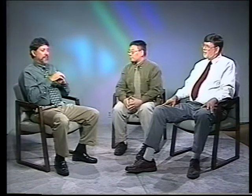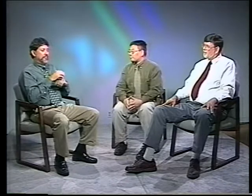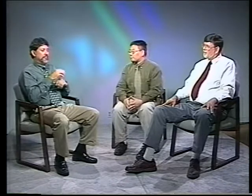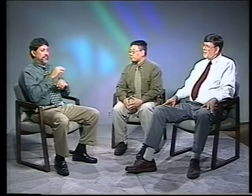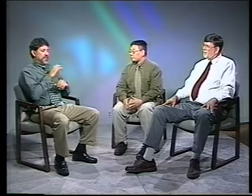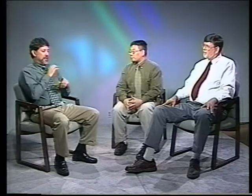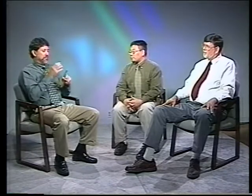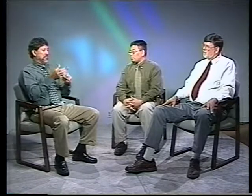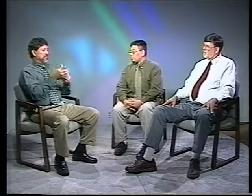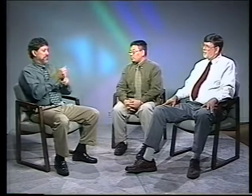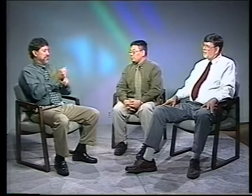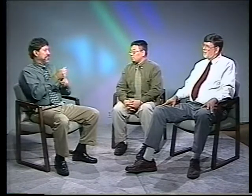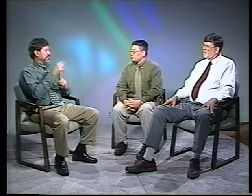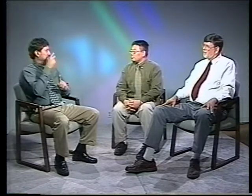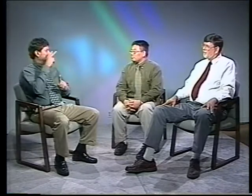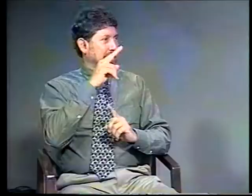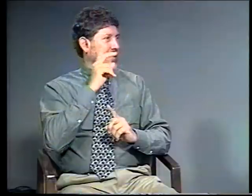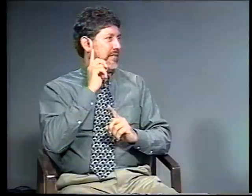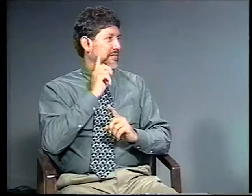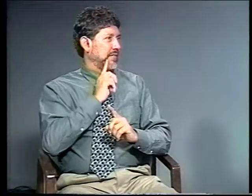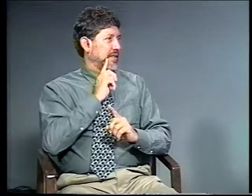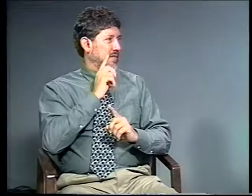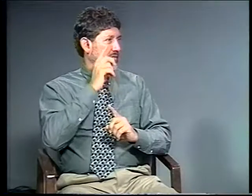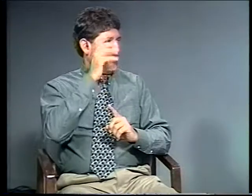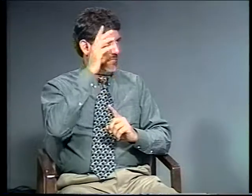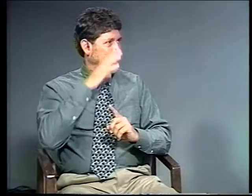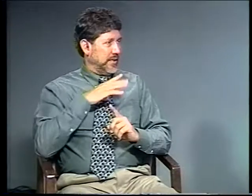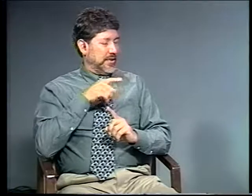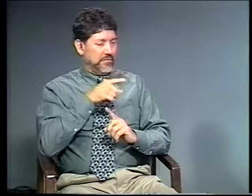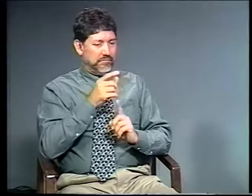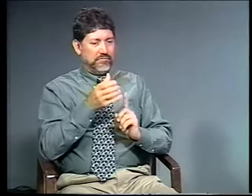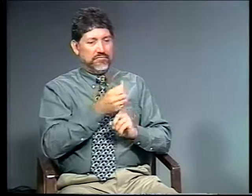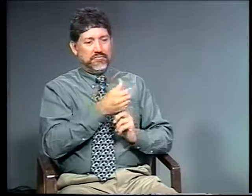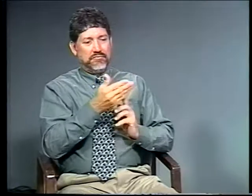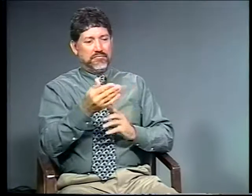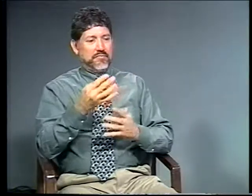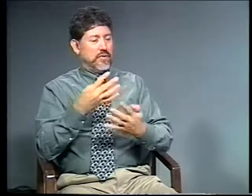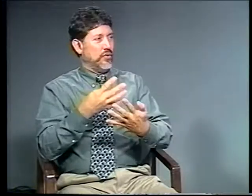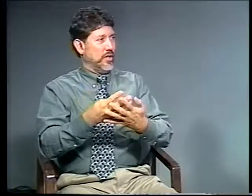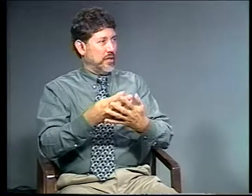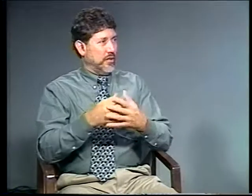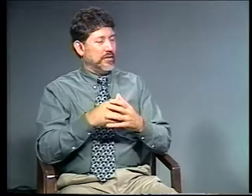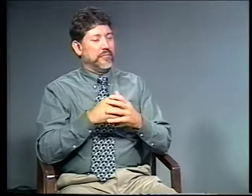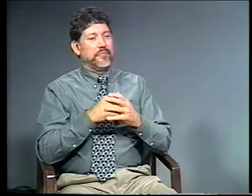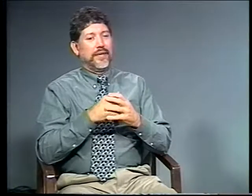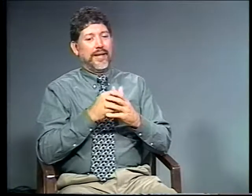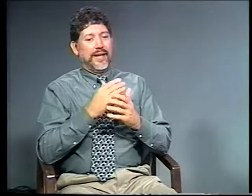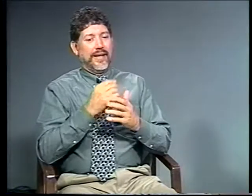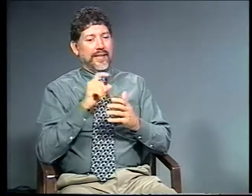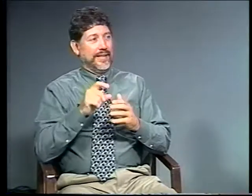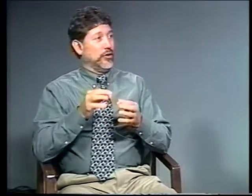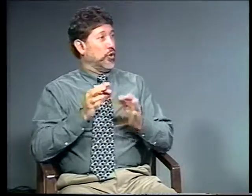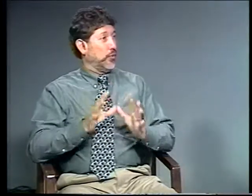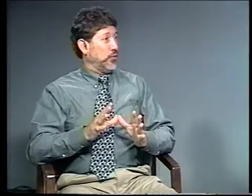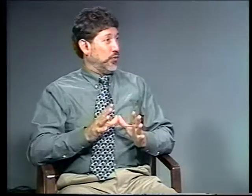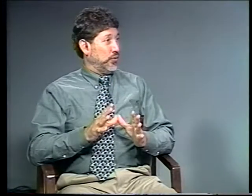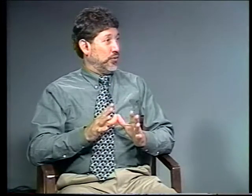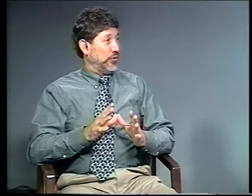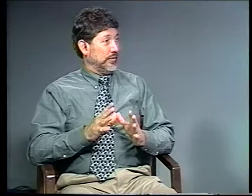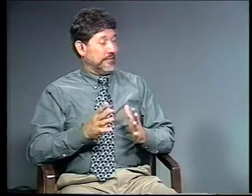Dallas where a police officer arrested a Mexican deaf man and brought him to jail. And they needed